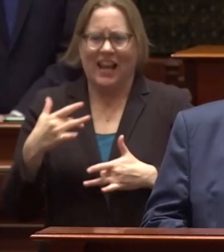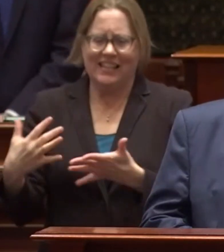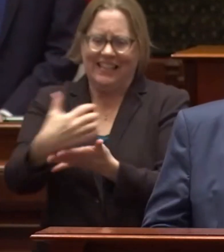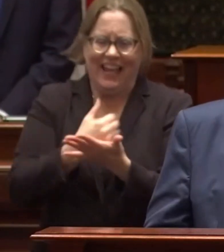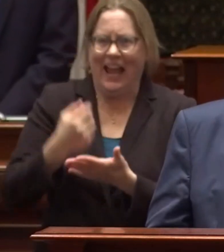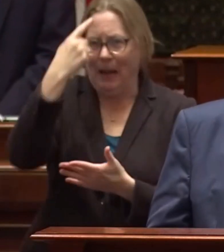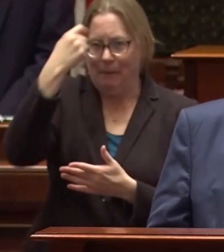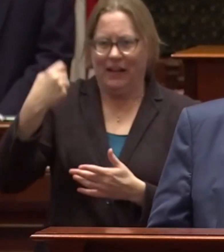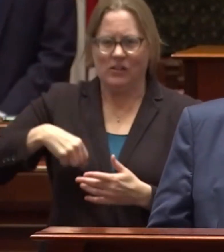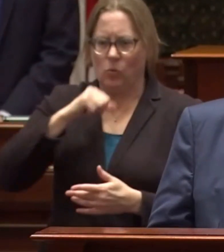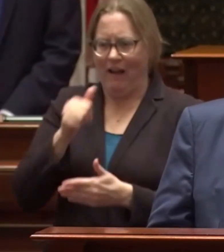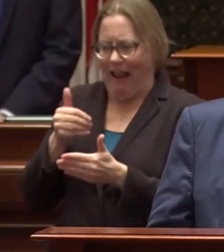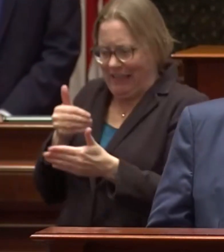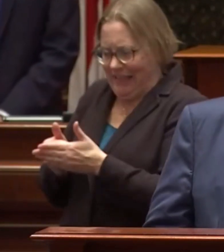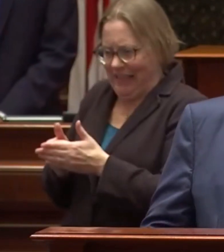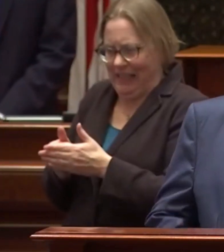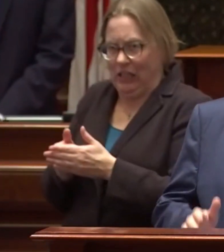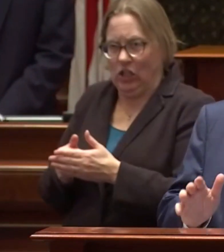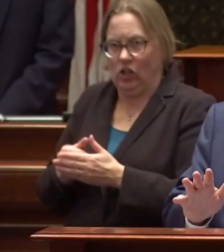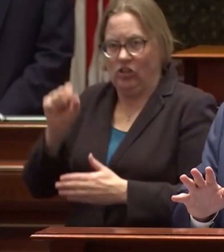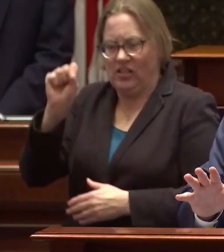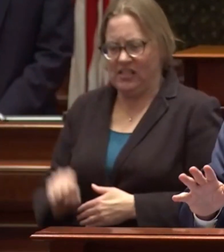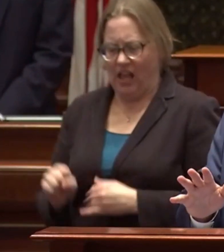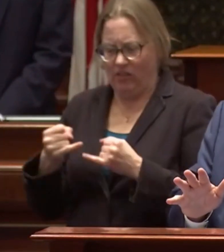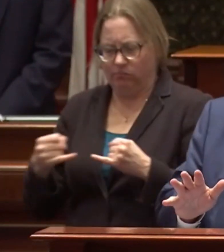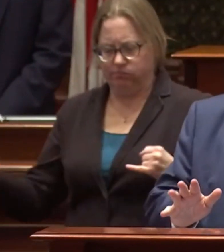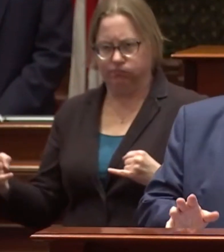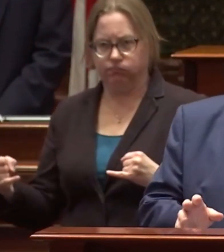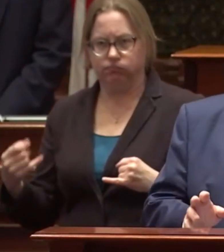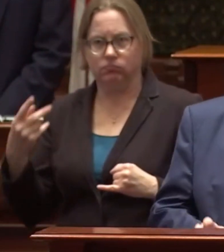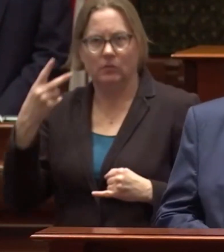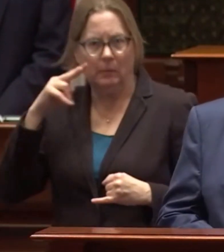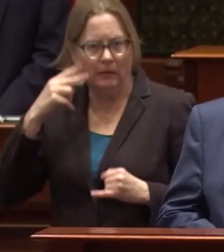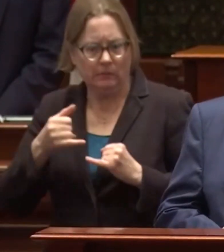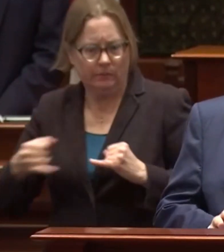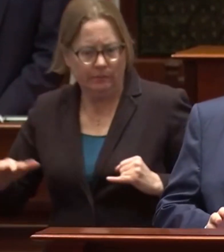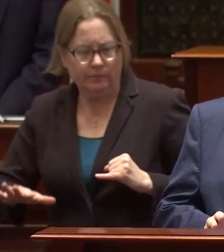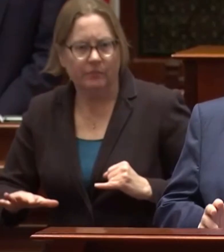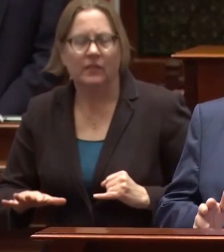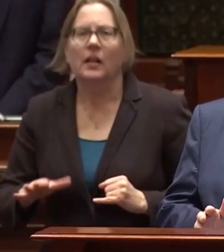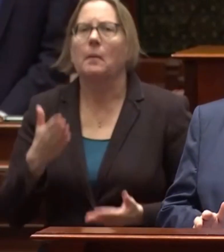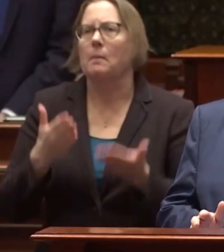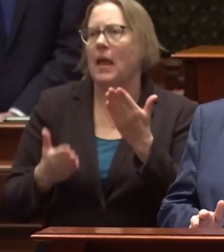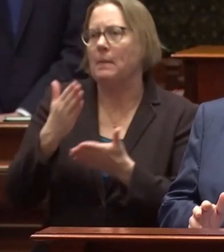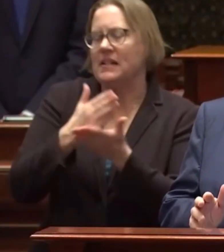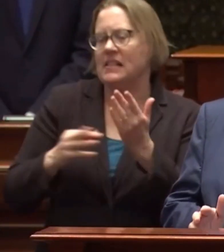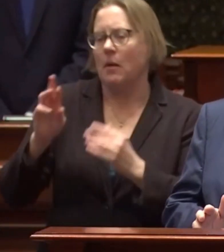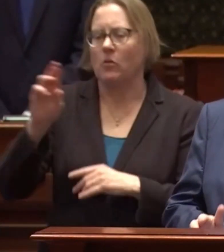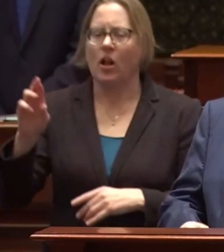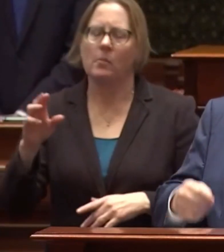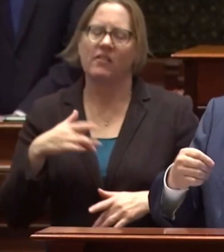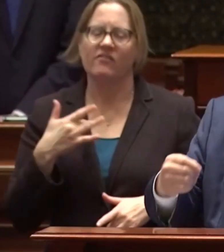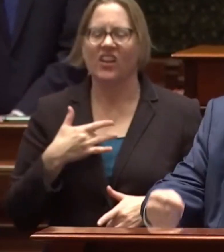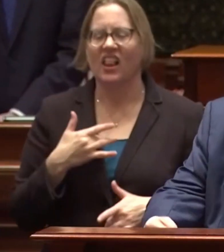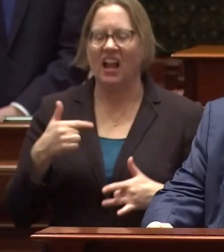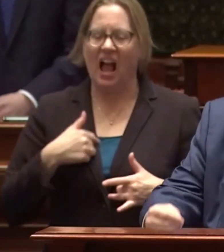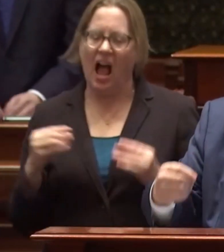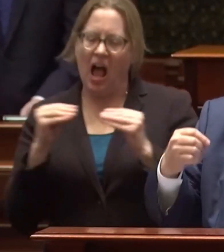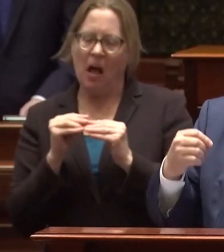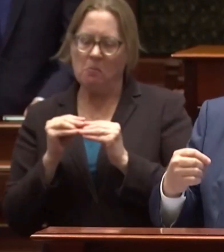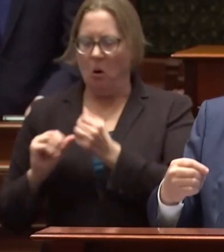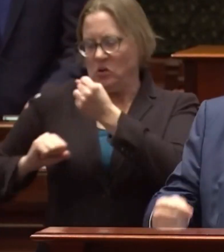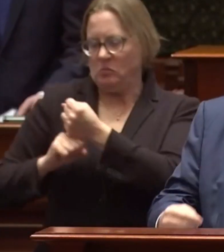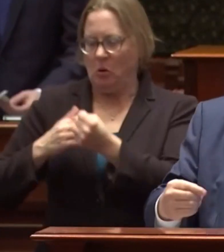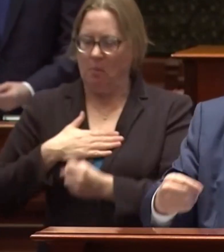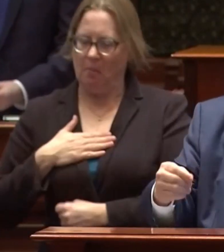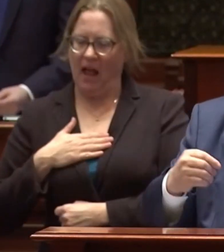state far from the southern border. Maybe some Republicans find it hard to put country over party, but our